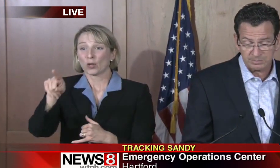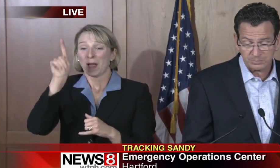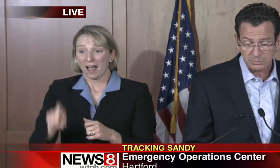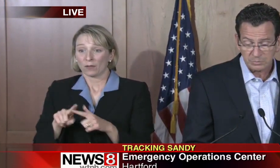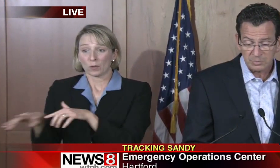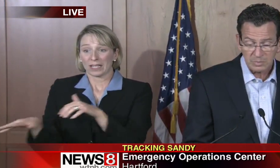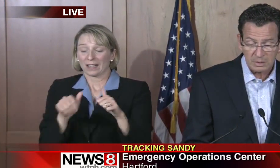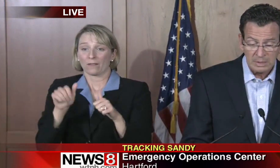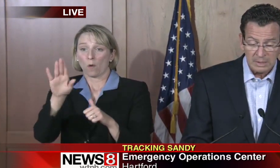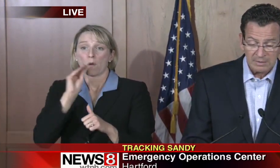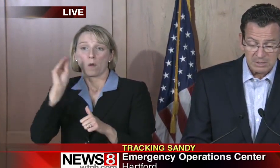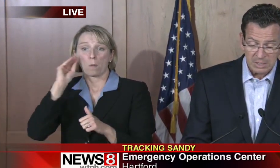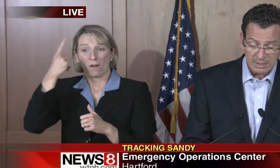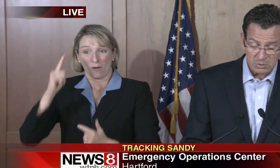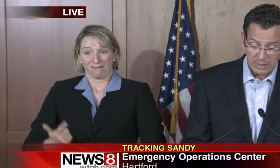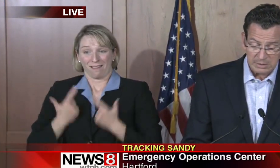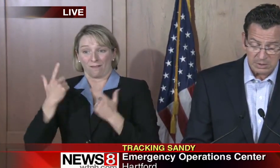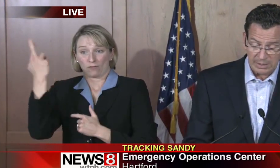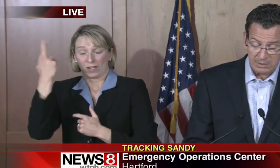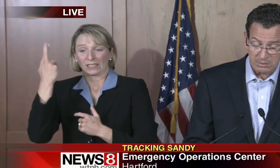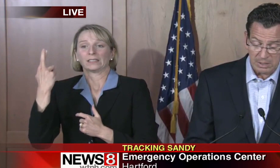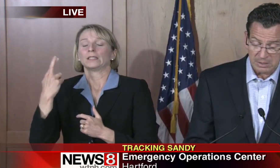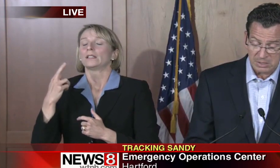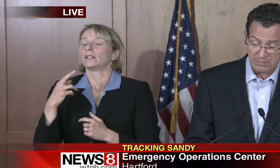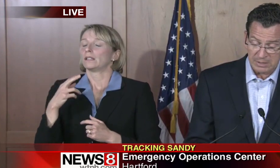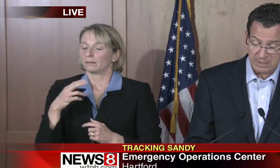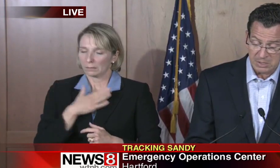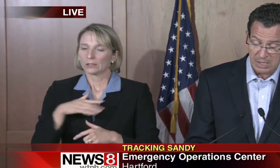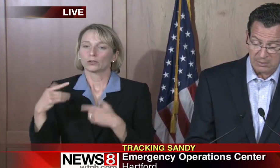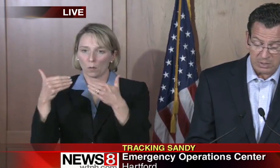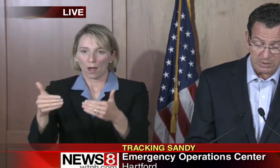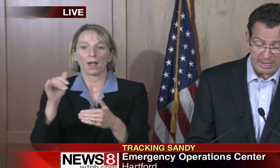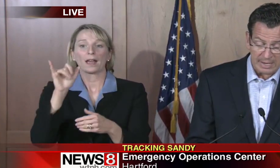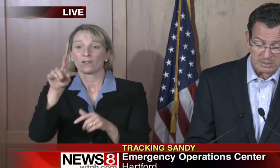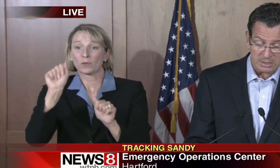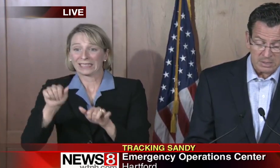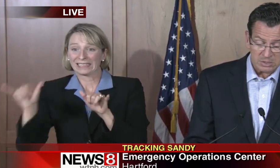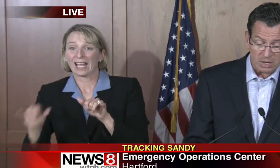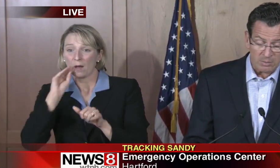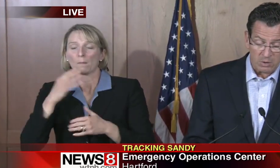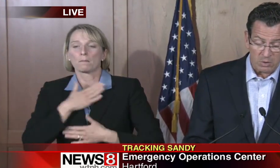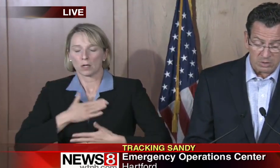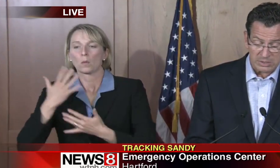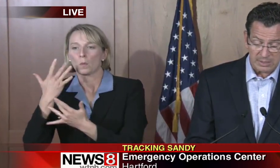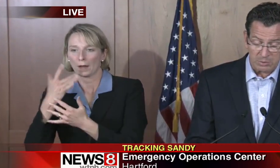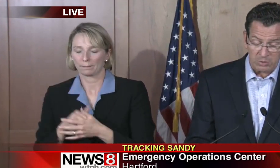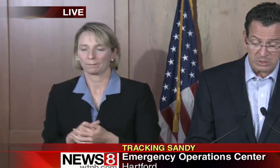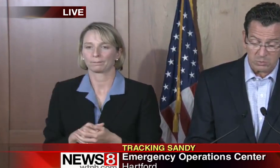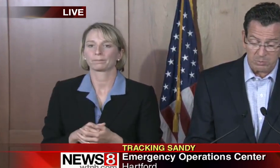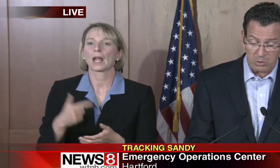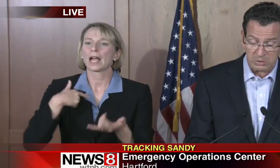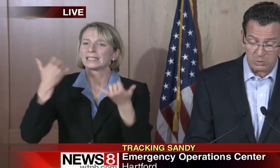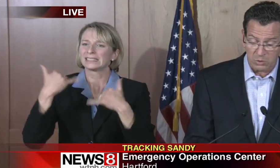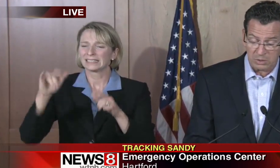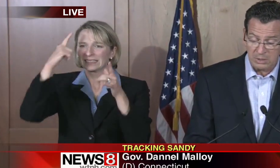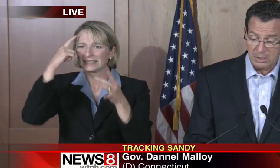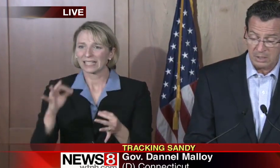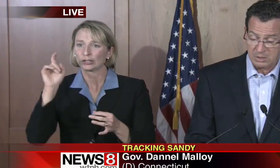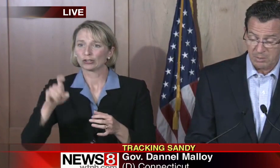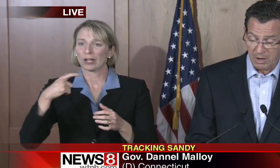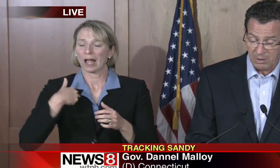don't. I've decided to wait until later this evening to decide whether to ask some or all state employees to report to